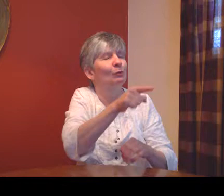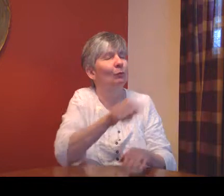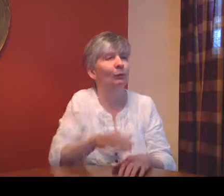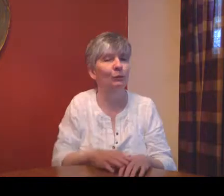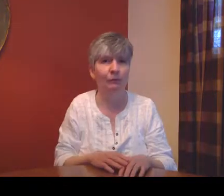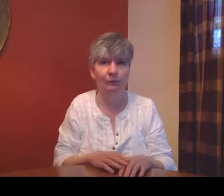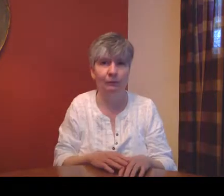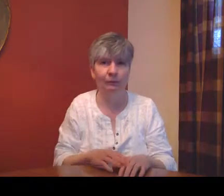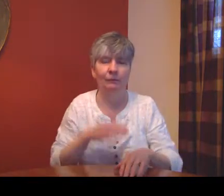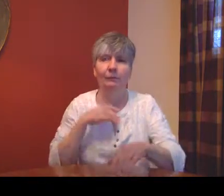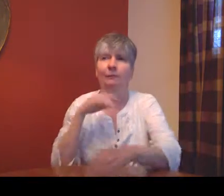God loves you."